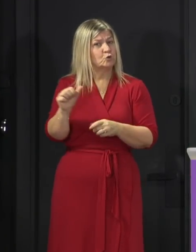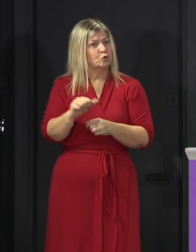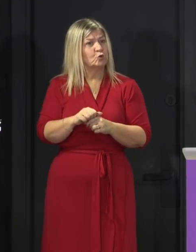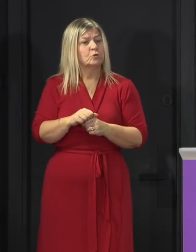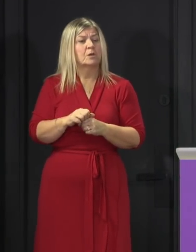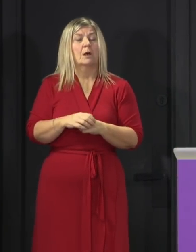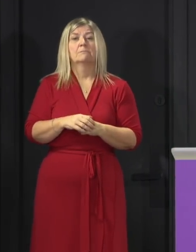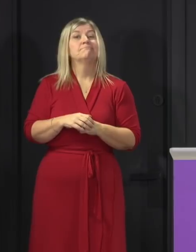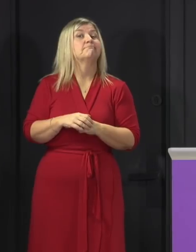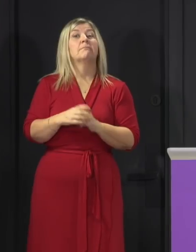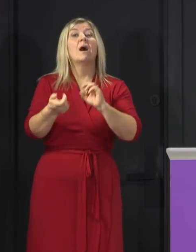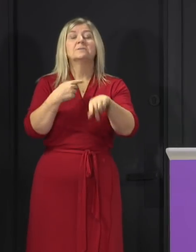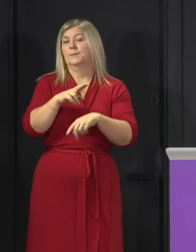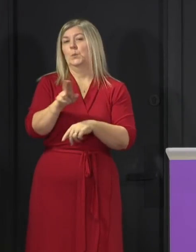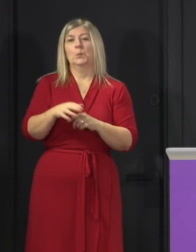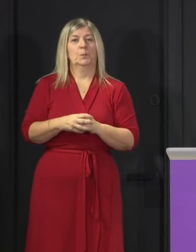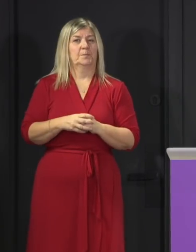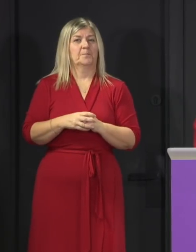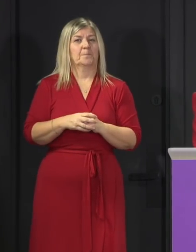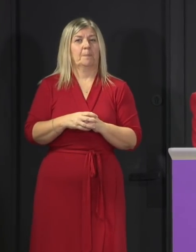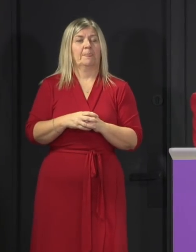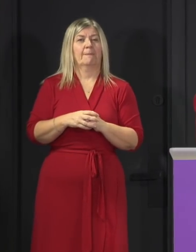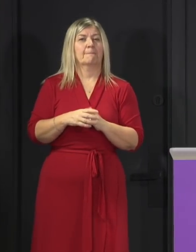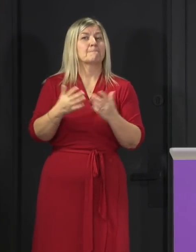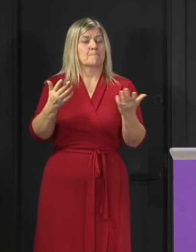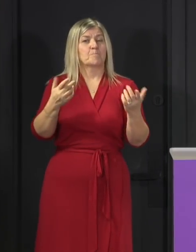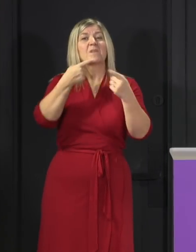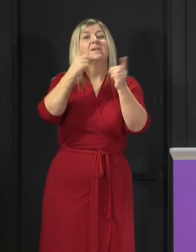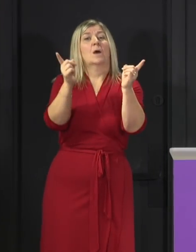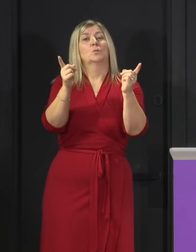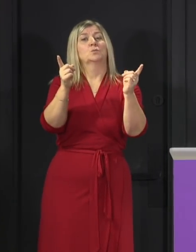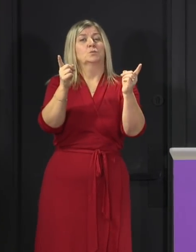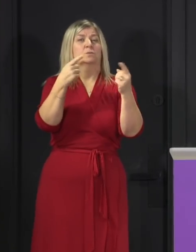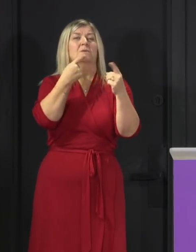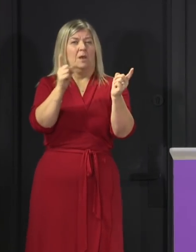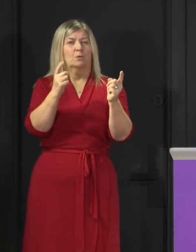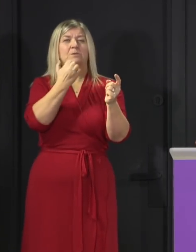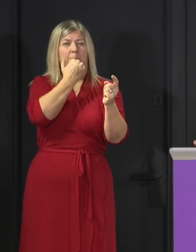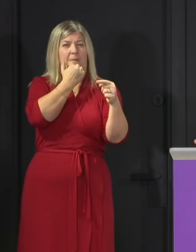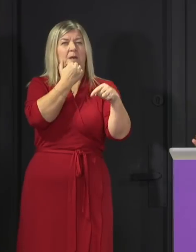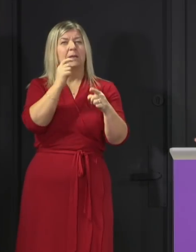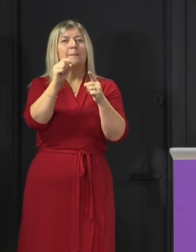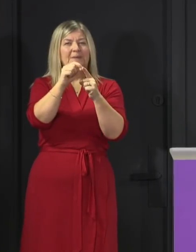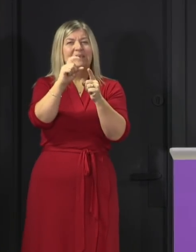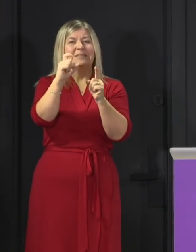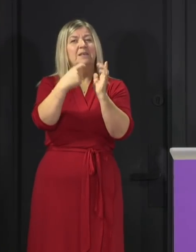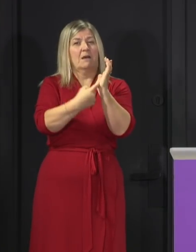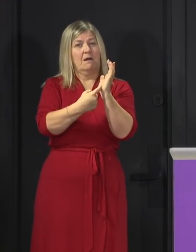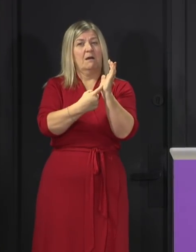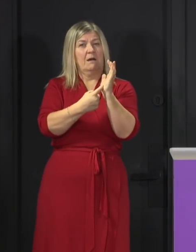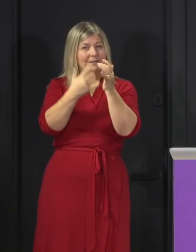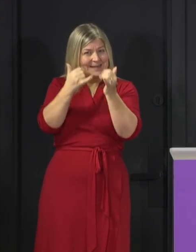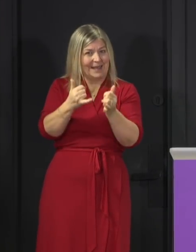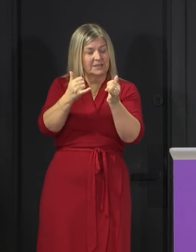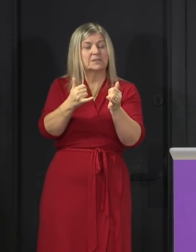No is the answer to that question. The lateral, what we announce in these figures are PCR tests. The students are